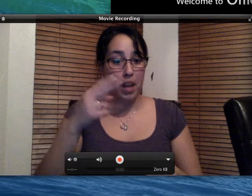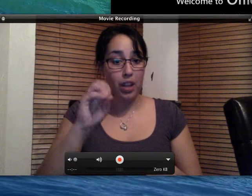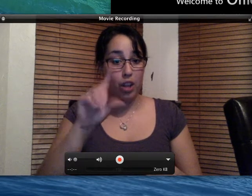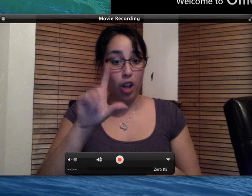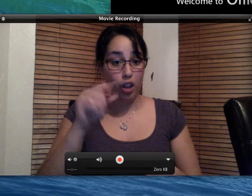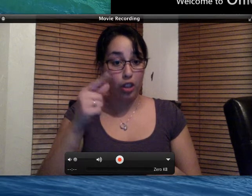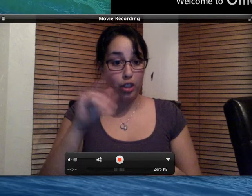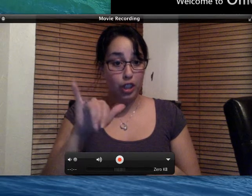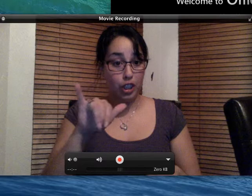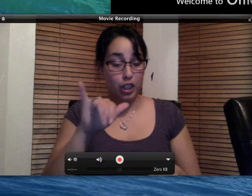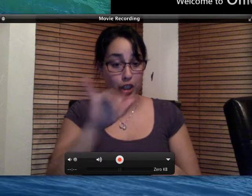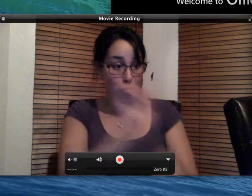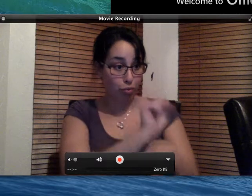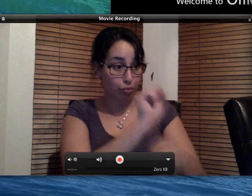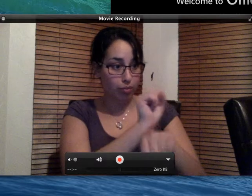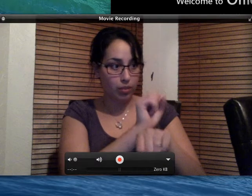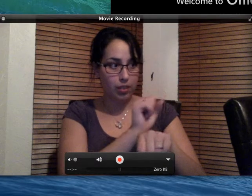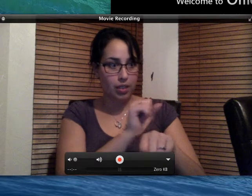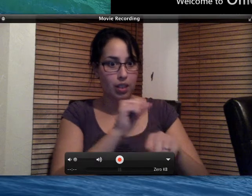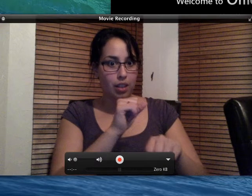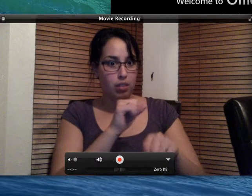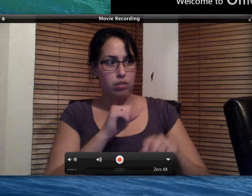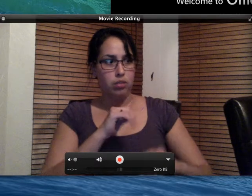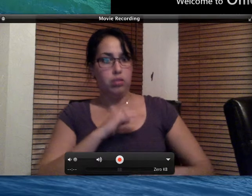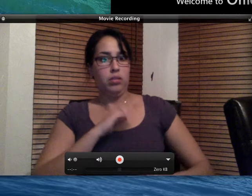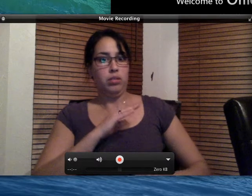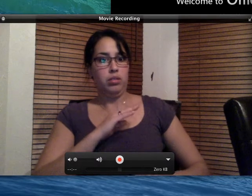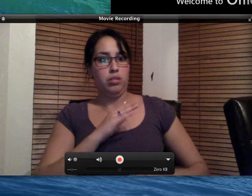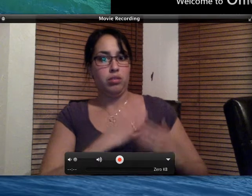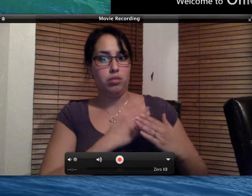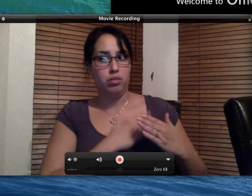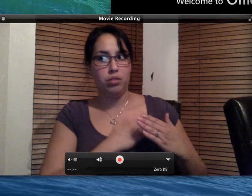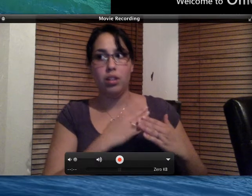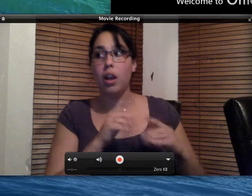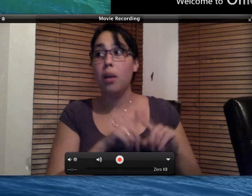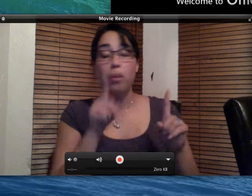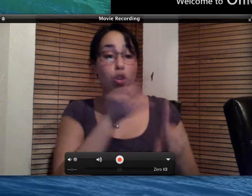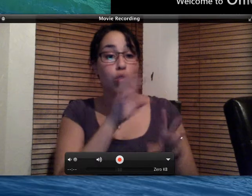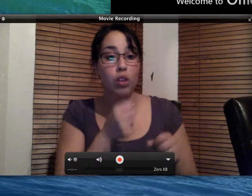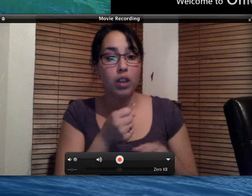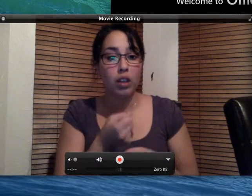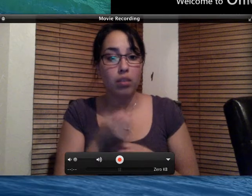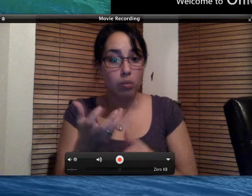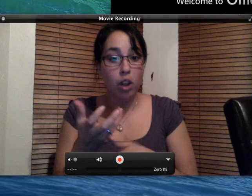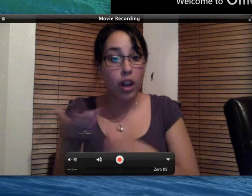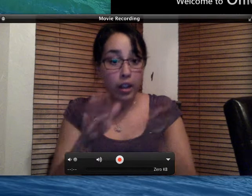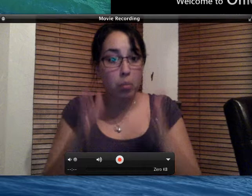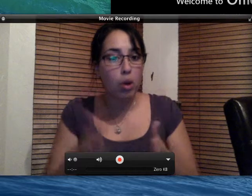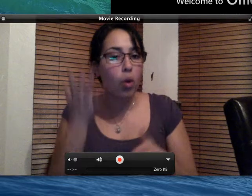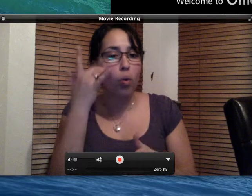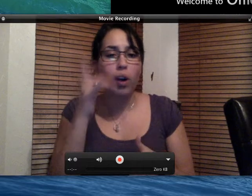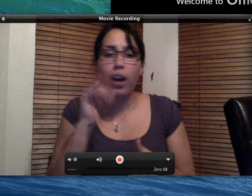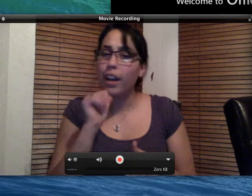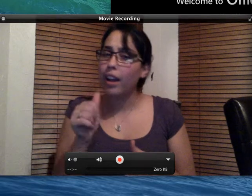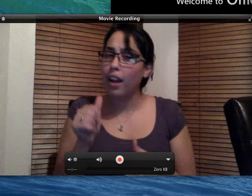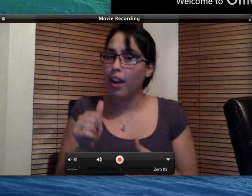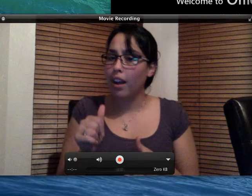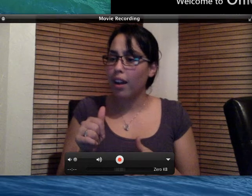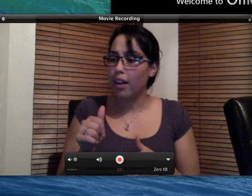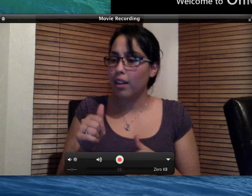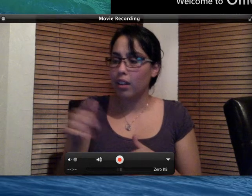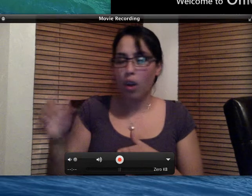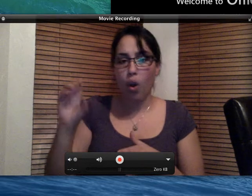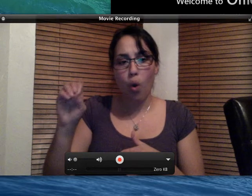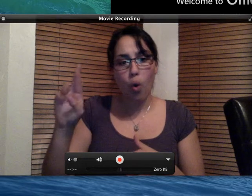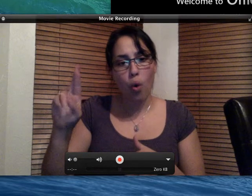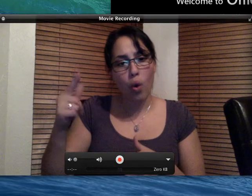Now, if you can trigger the Lazarus reflex in a dead person, why not the orgasm reflex? I asked